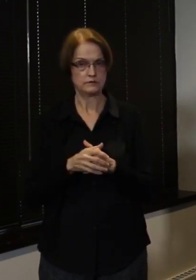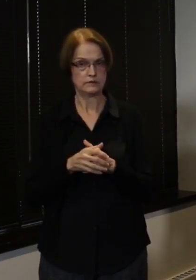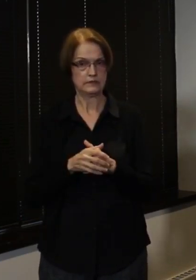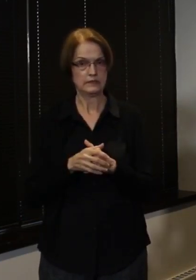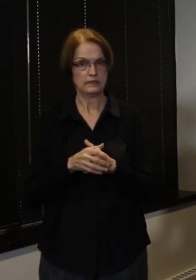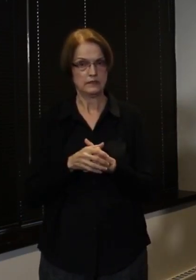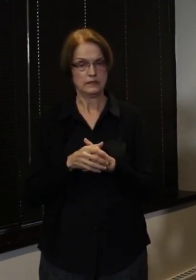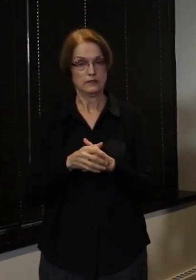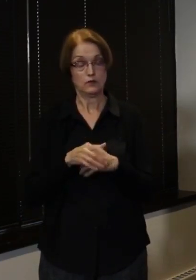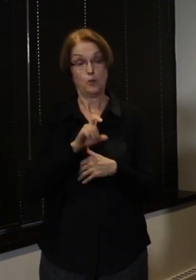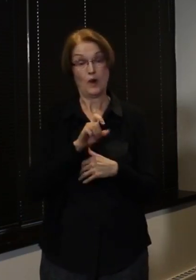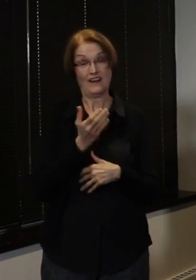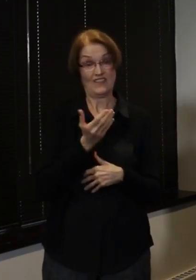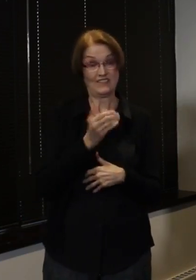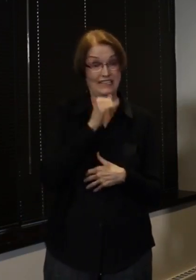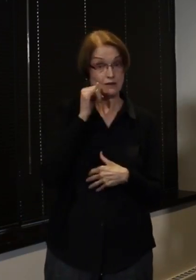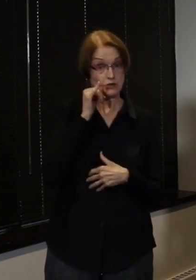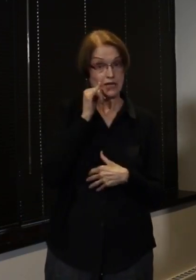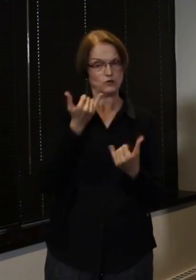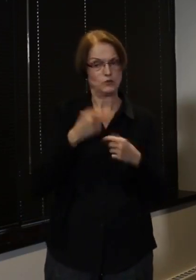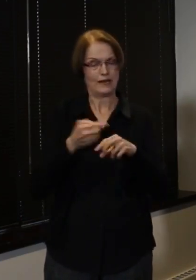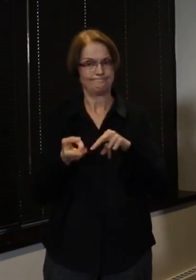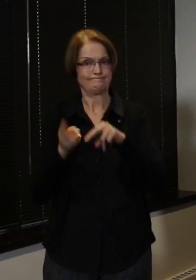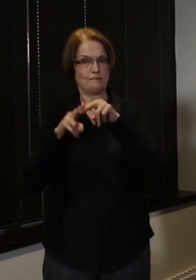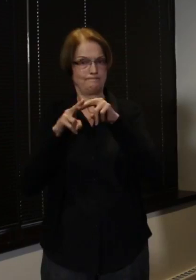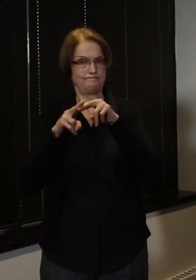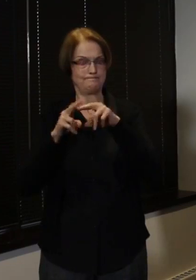from 115 yesterday.